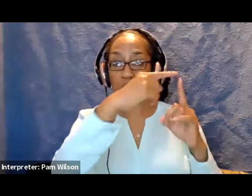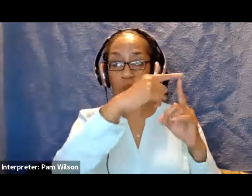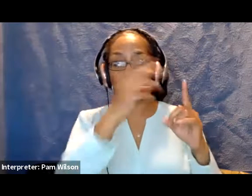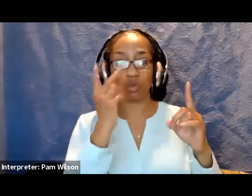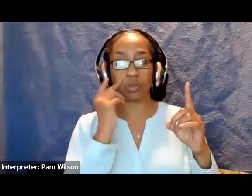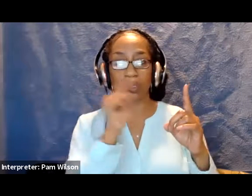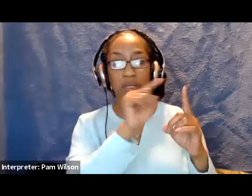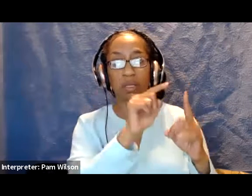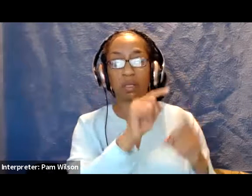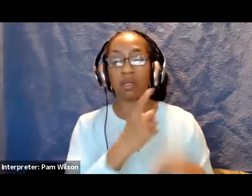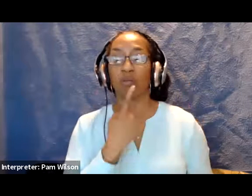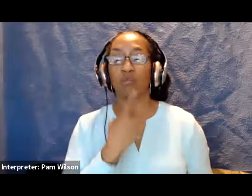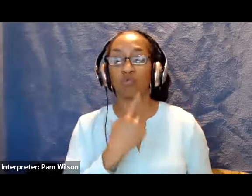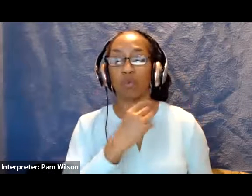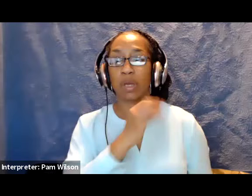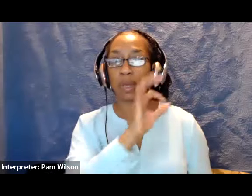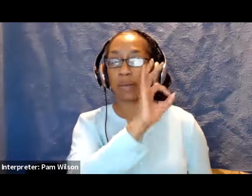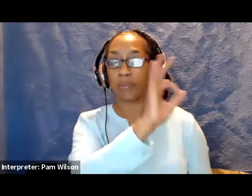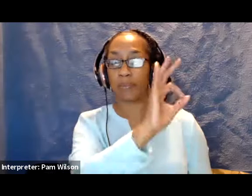recording.